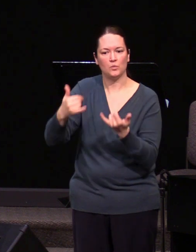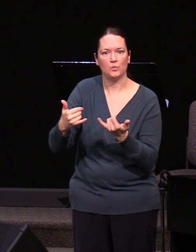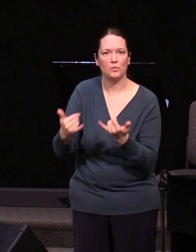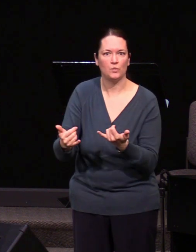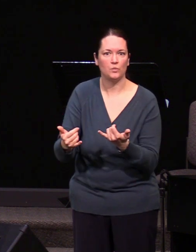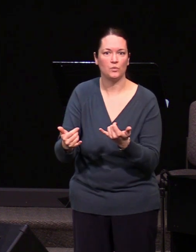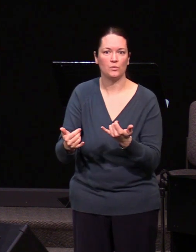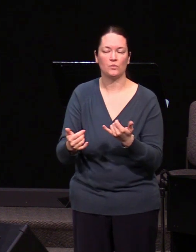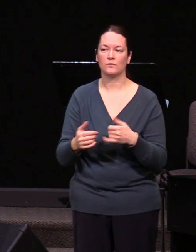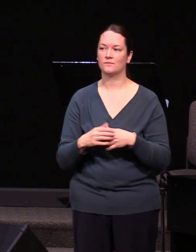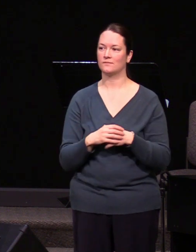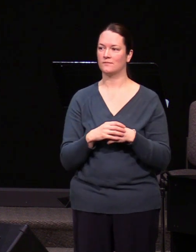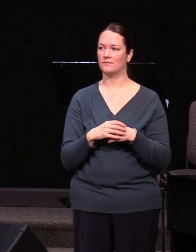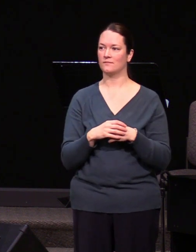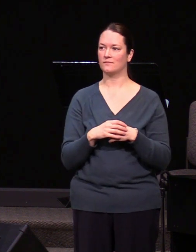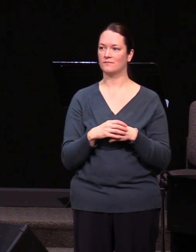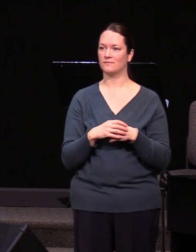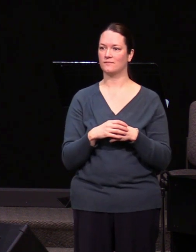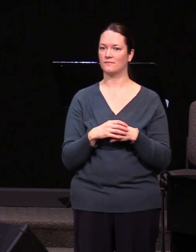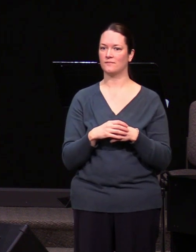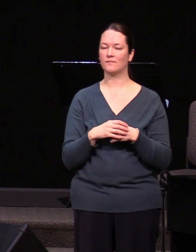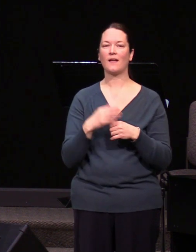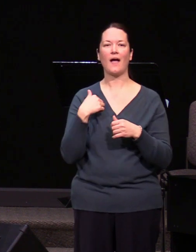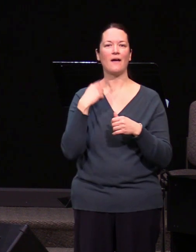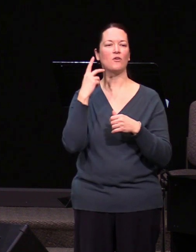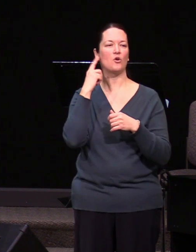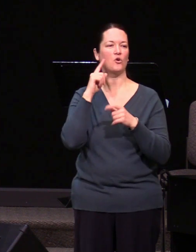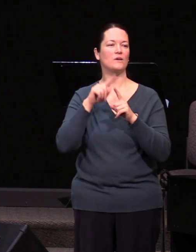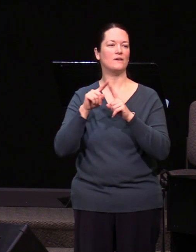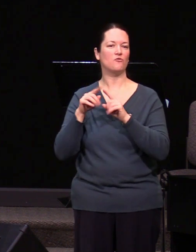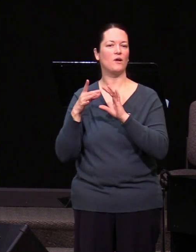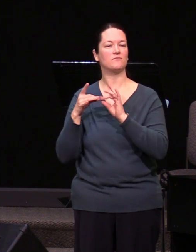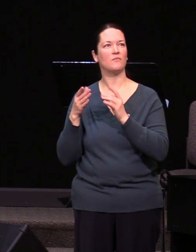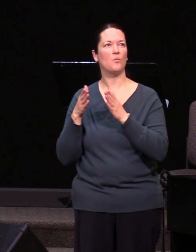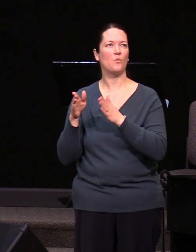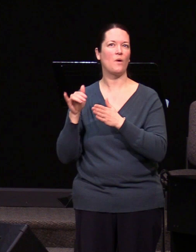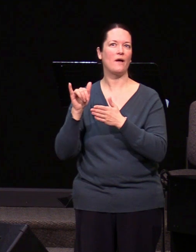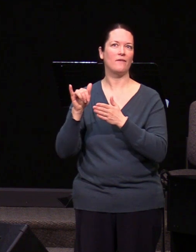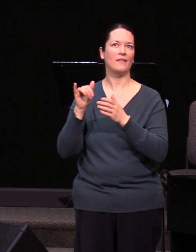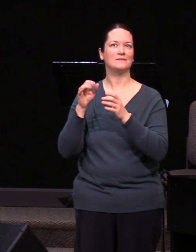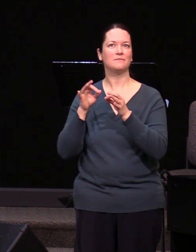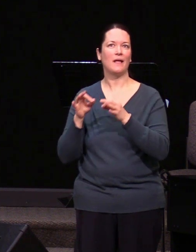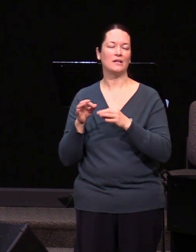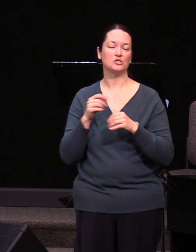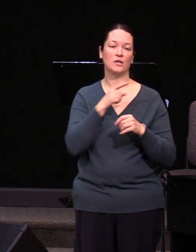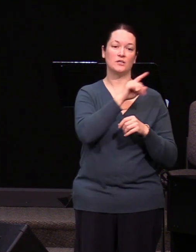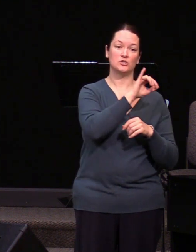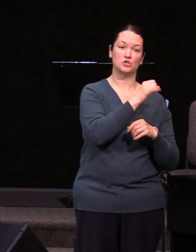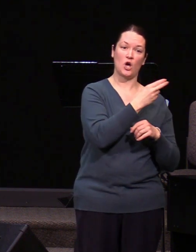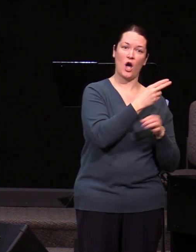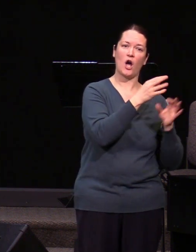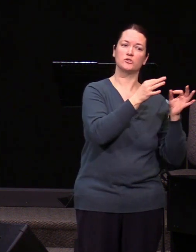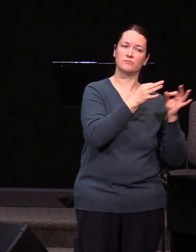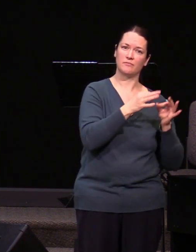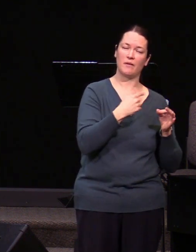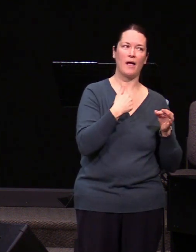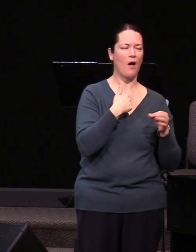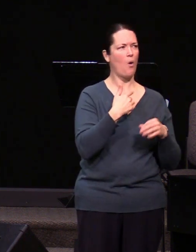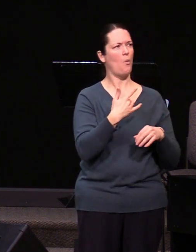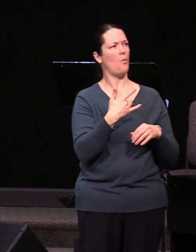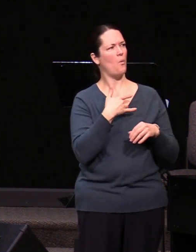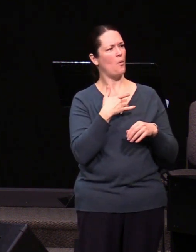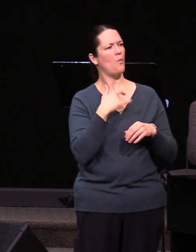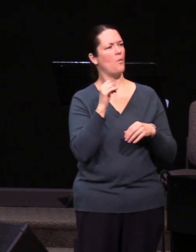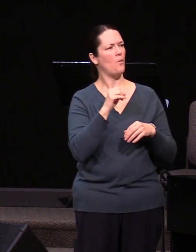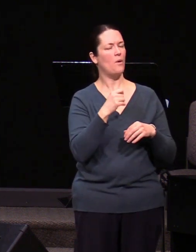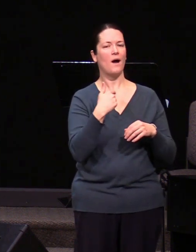And I've heard versions of this explanation several times in my life, but when Josh presented this to me, it struck me, because